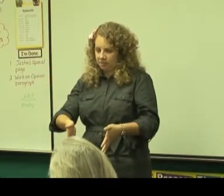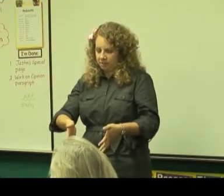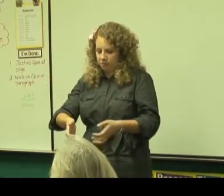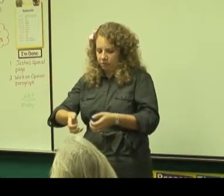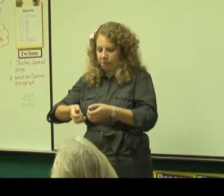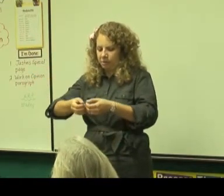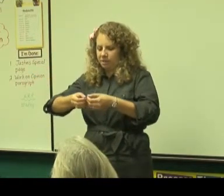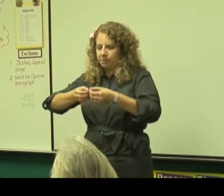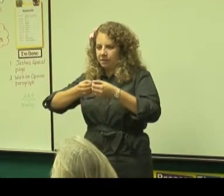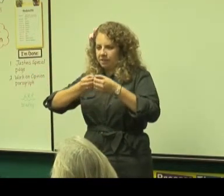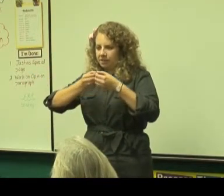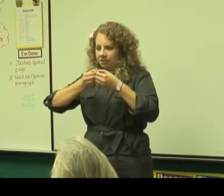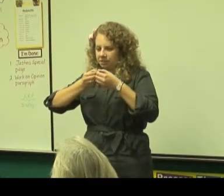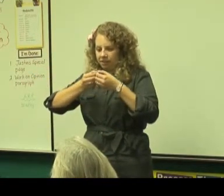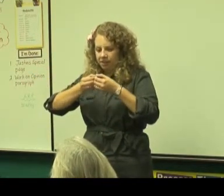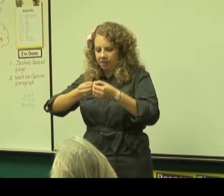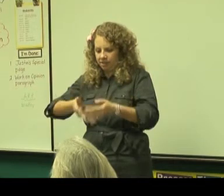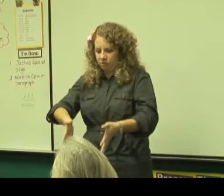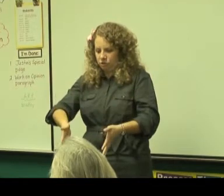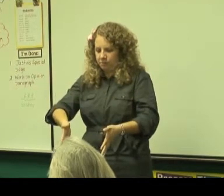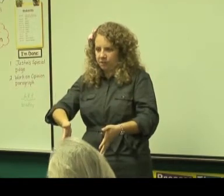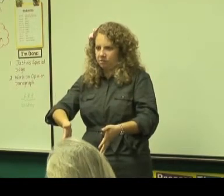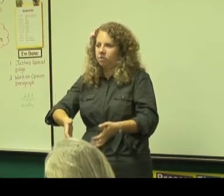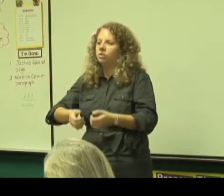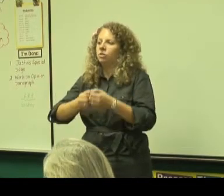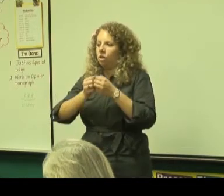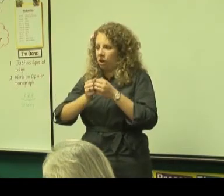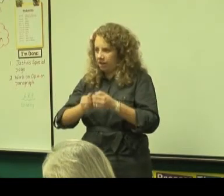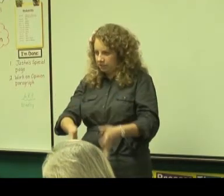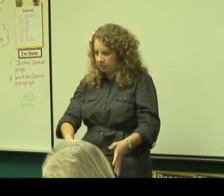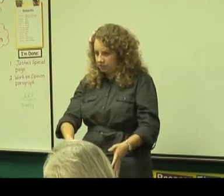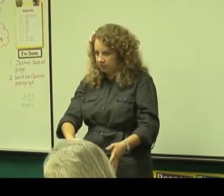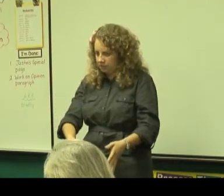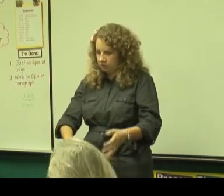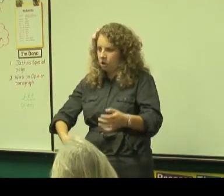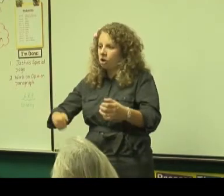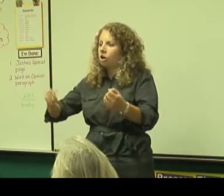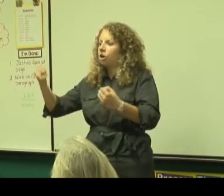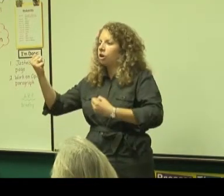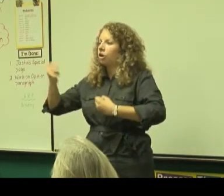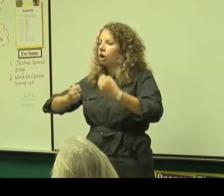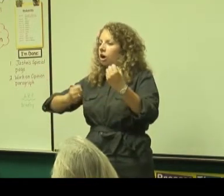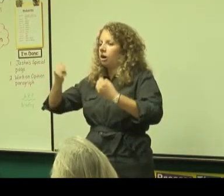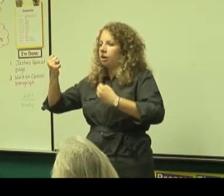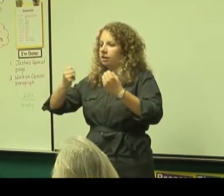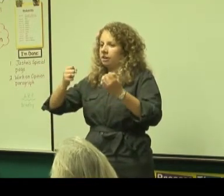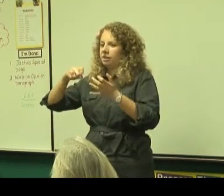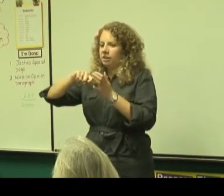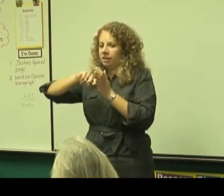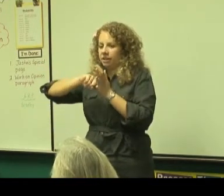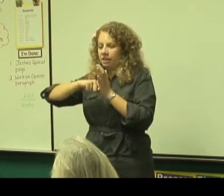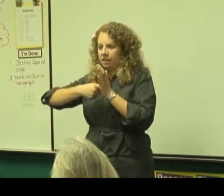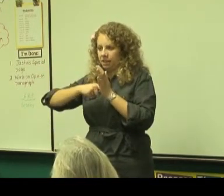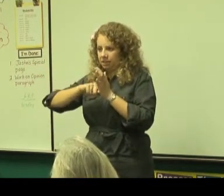lost. So remember, it's up like this and then drops down. Lost car